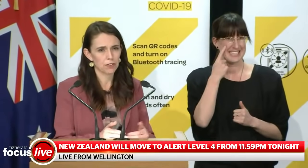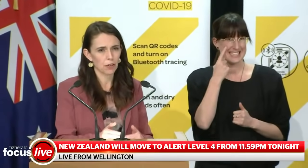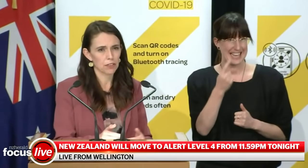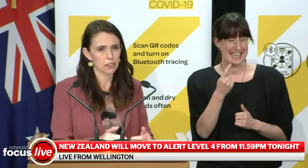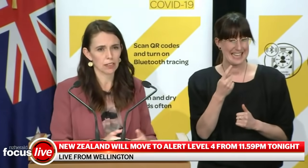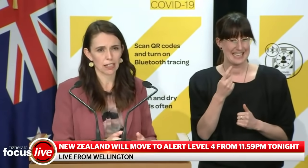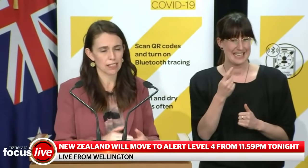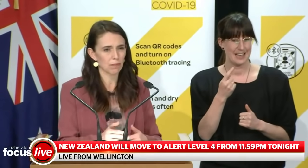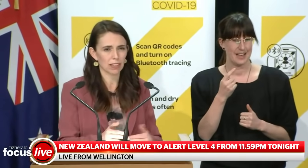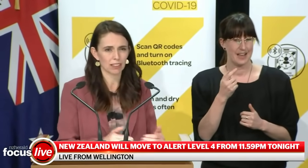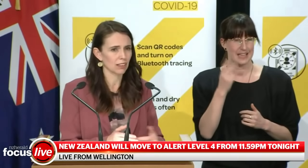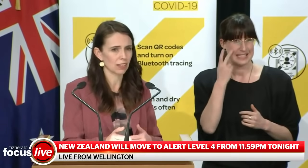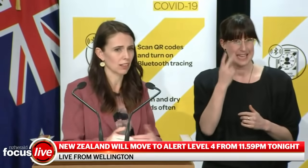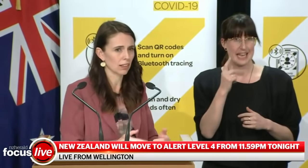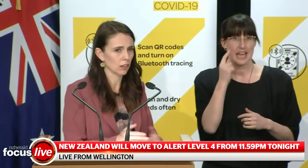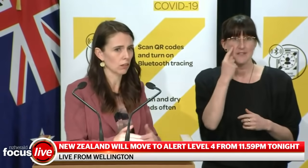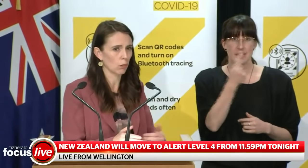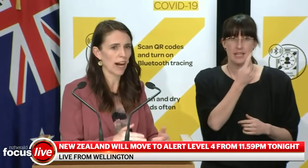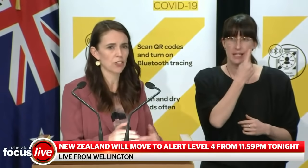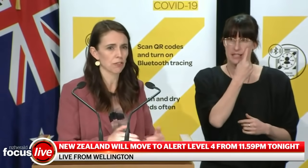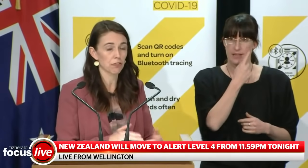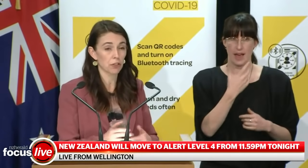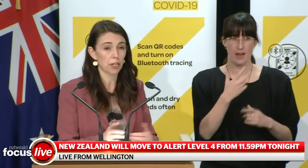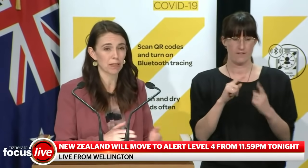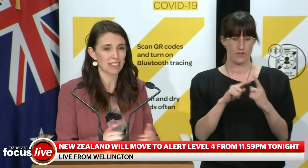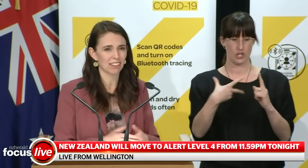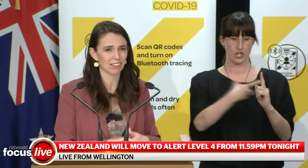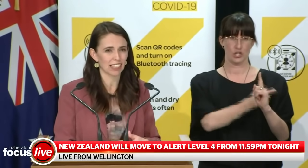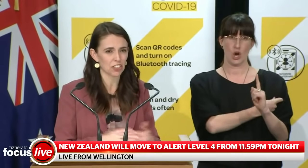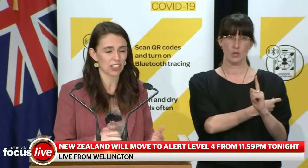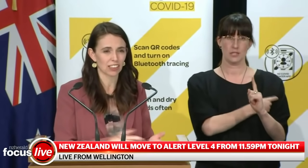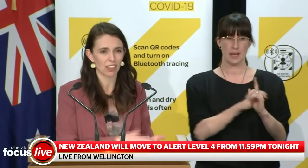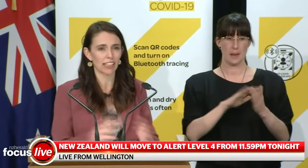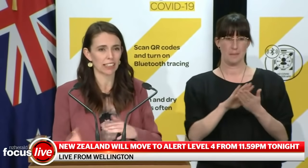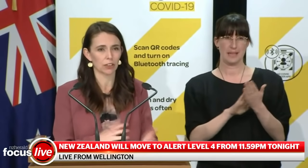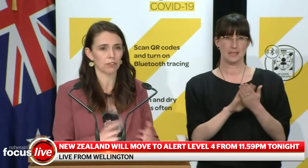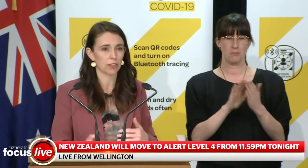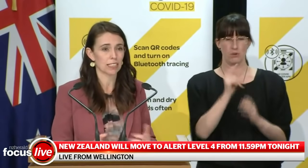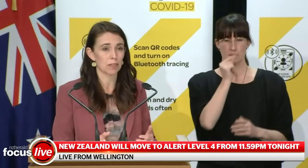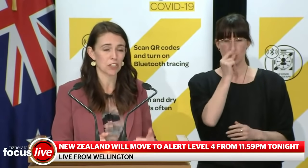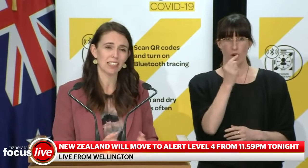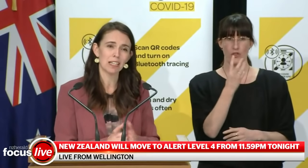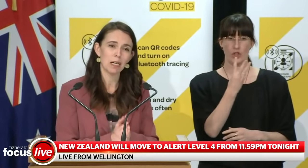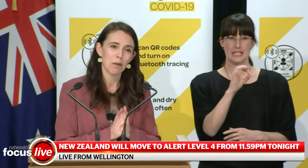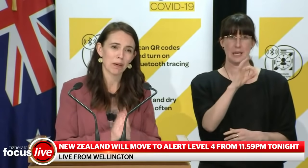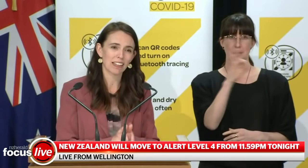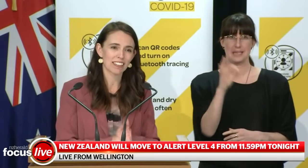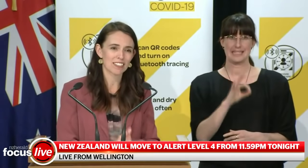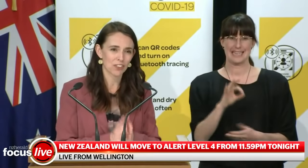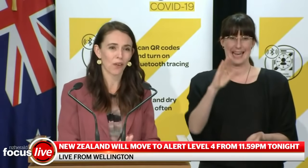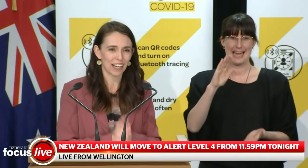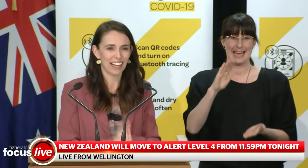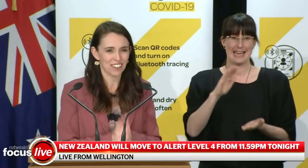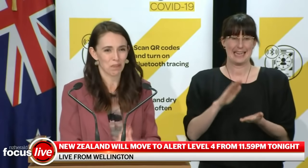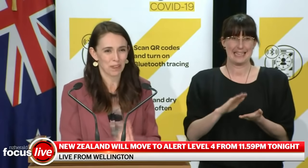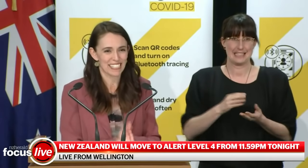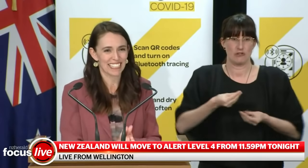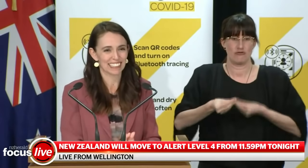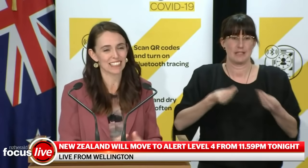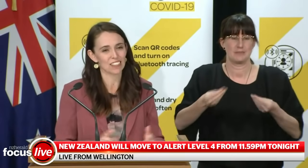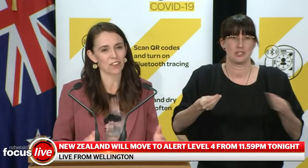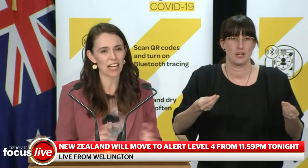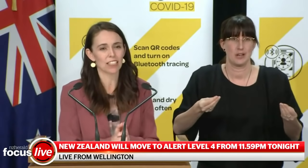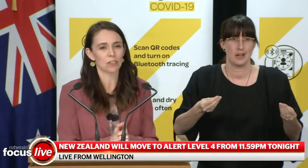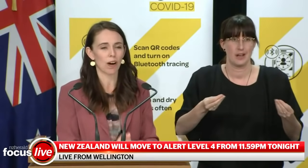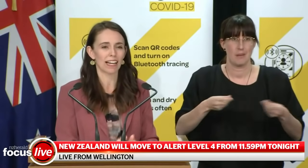that first dose something in the range of 30% reduction in the likelihood of transmission, but it is not